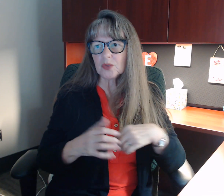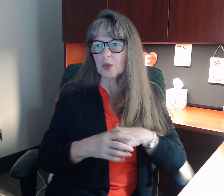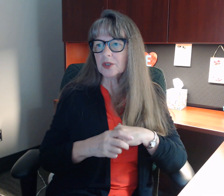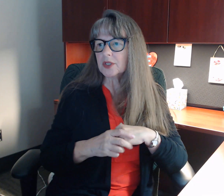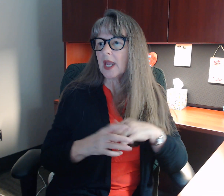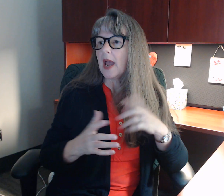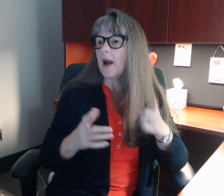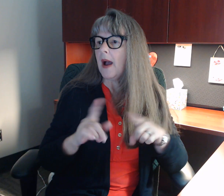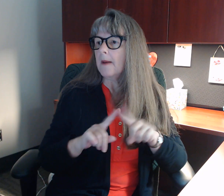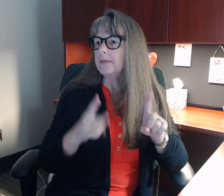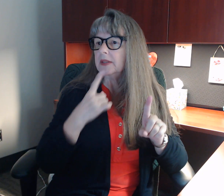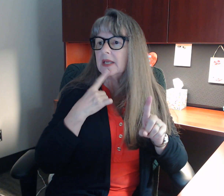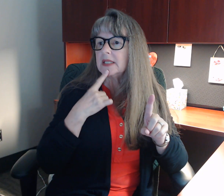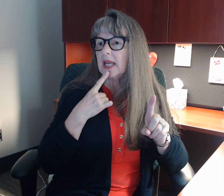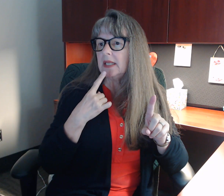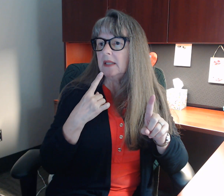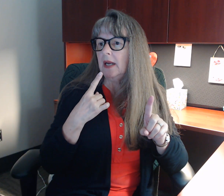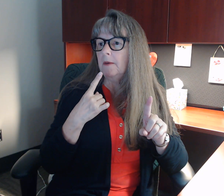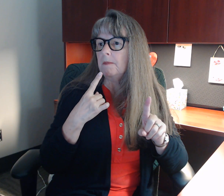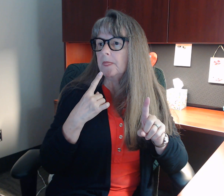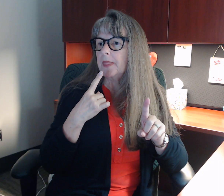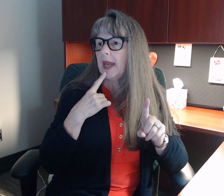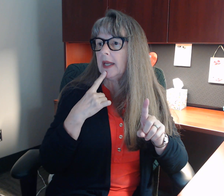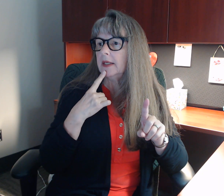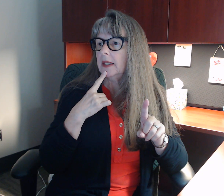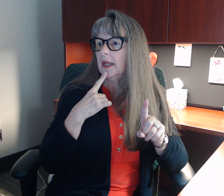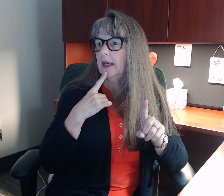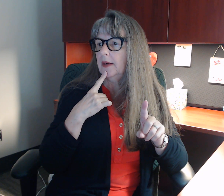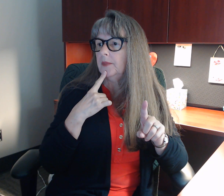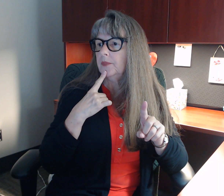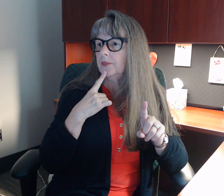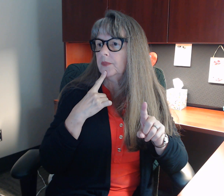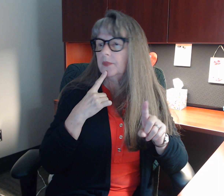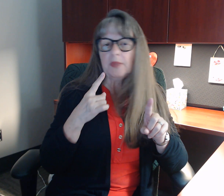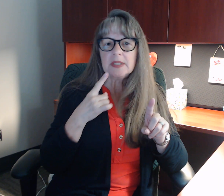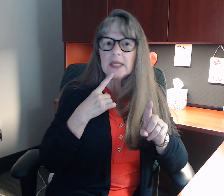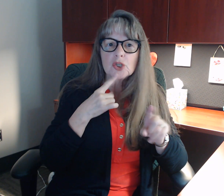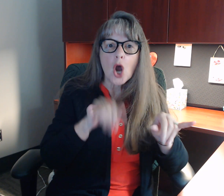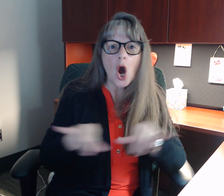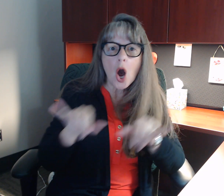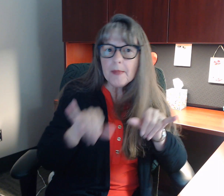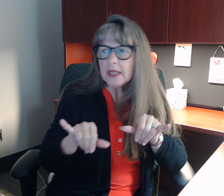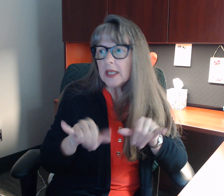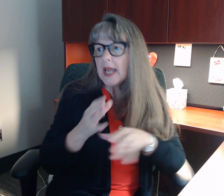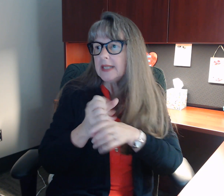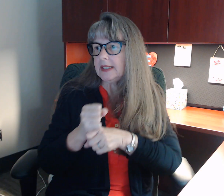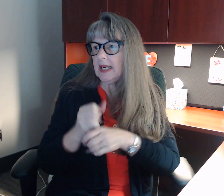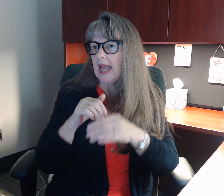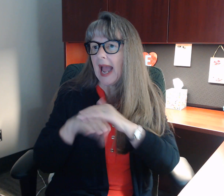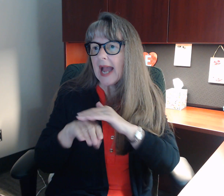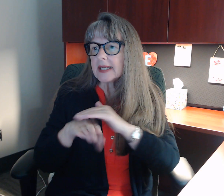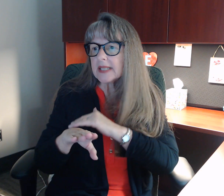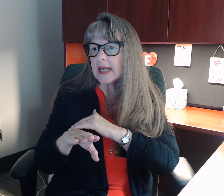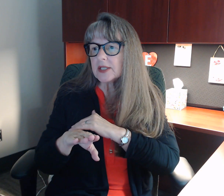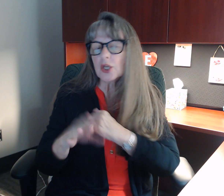words. But they said that it's common to get access to